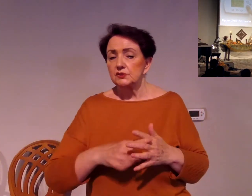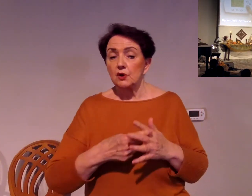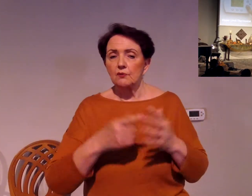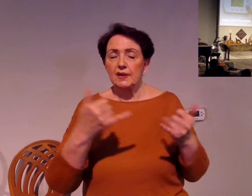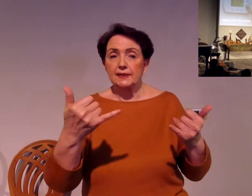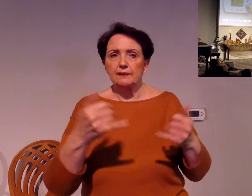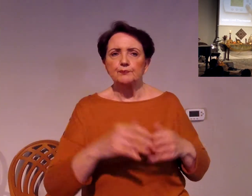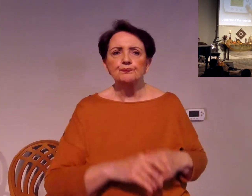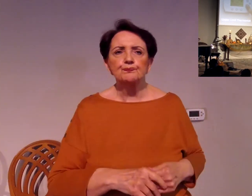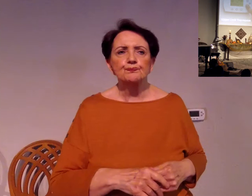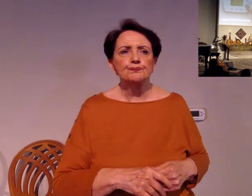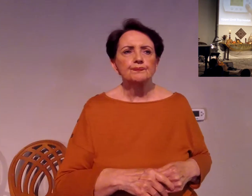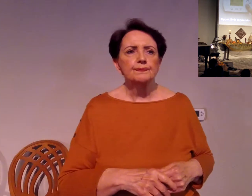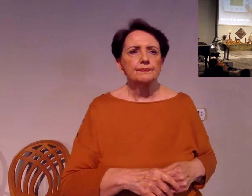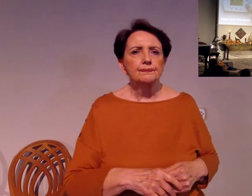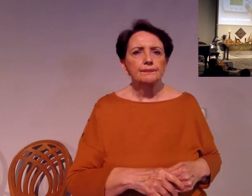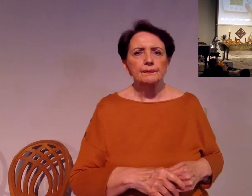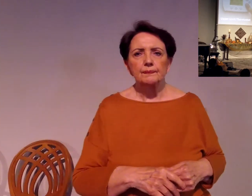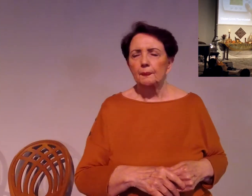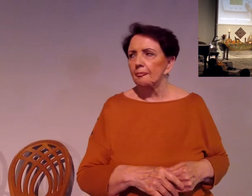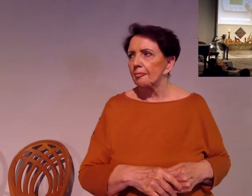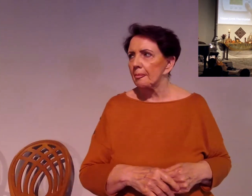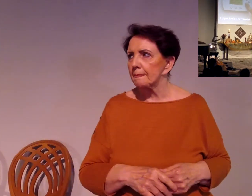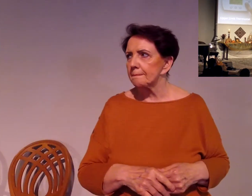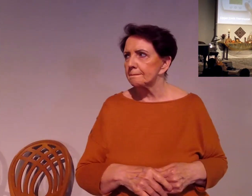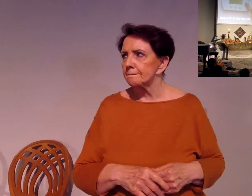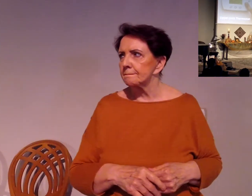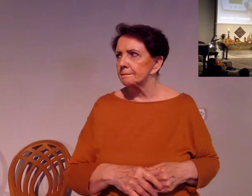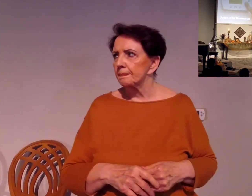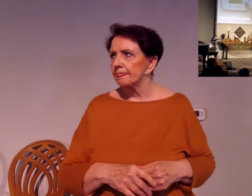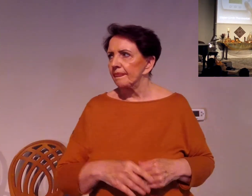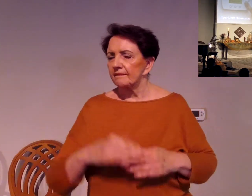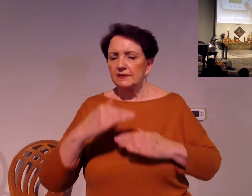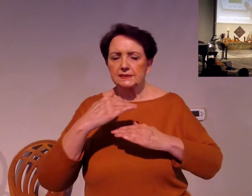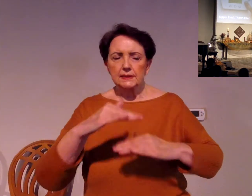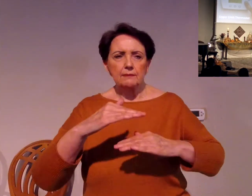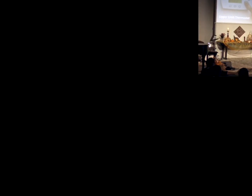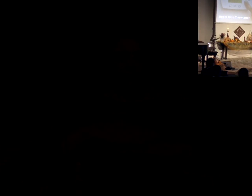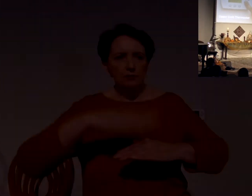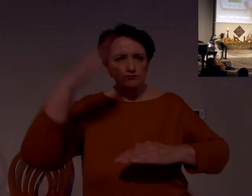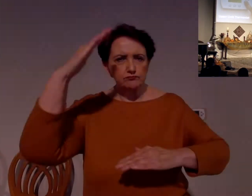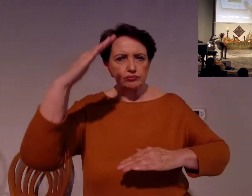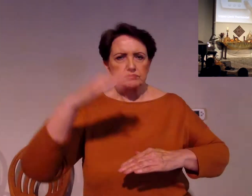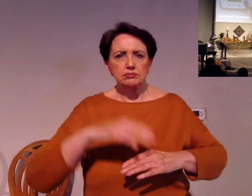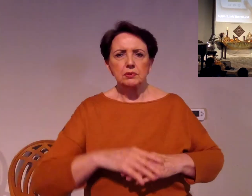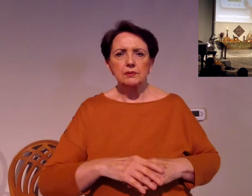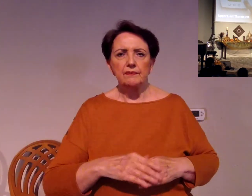We're going to expand this capacity, this upper limit. Just go within.